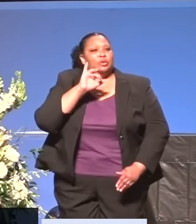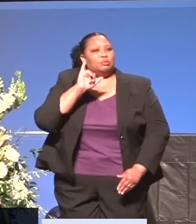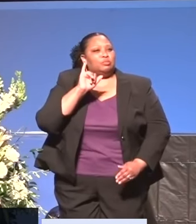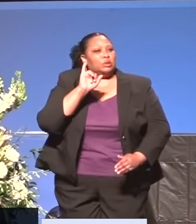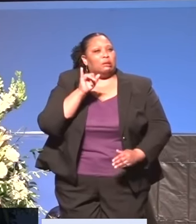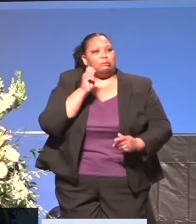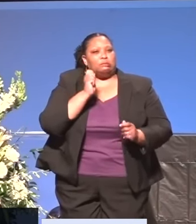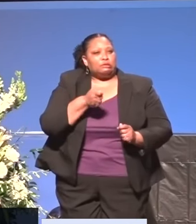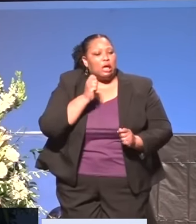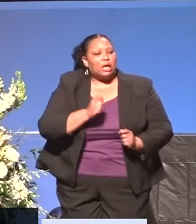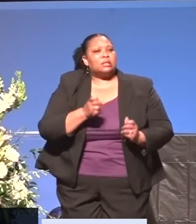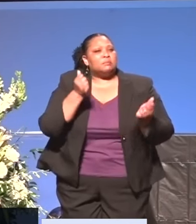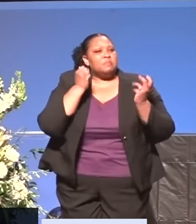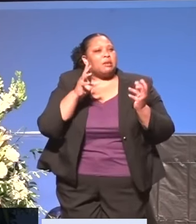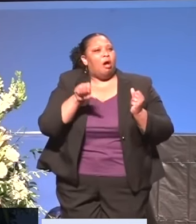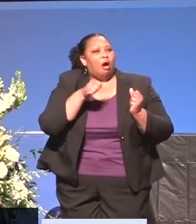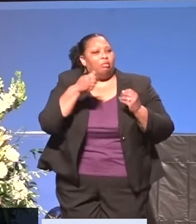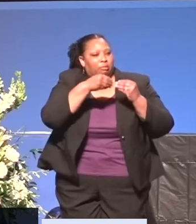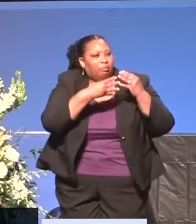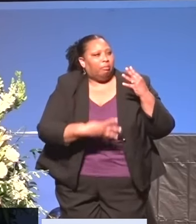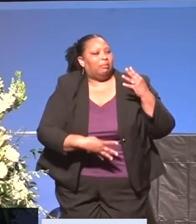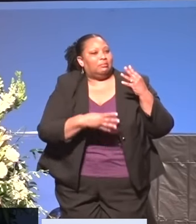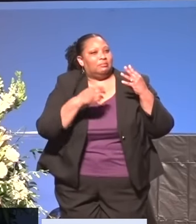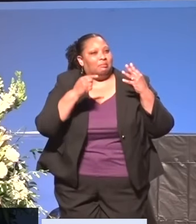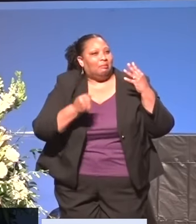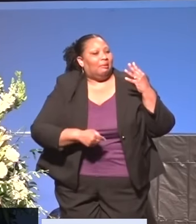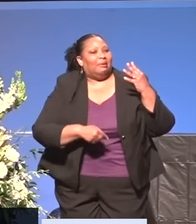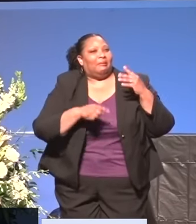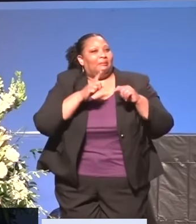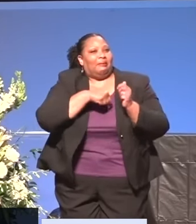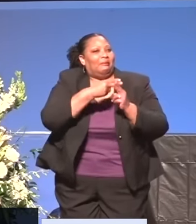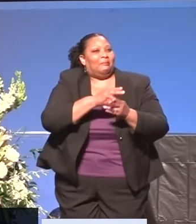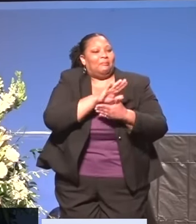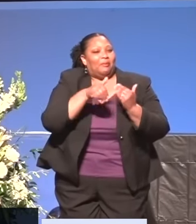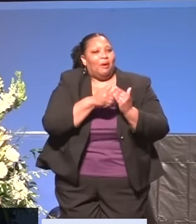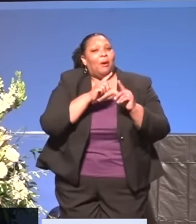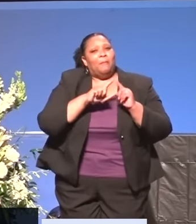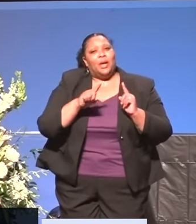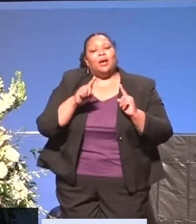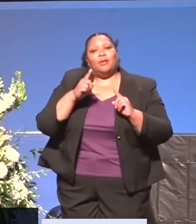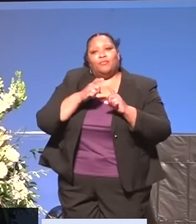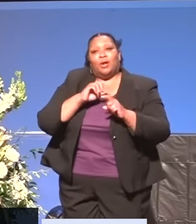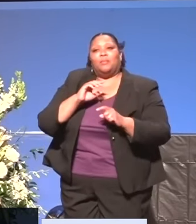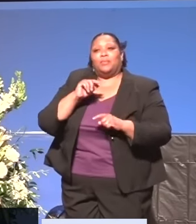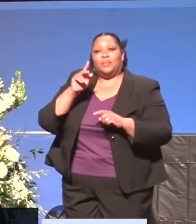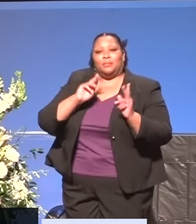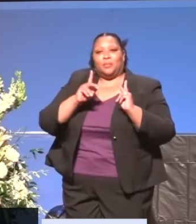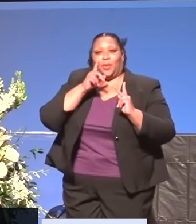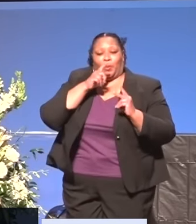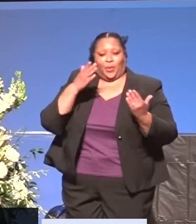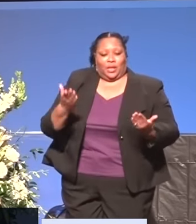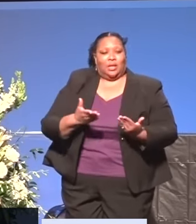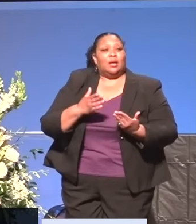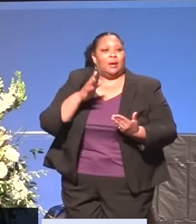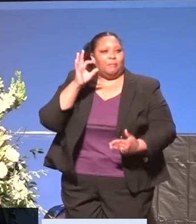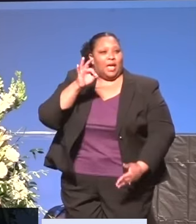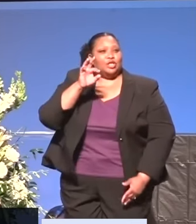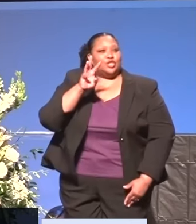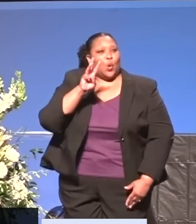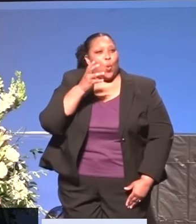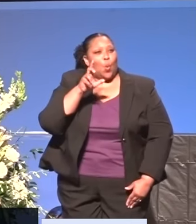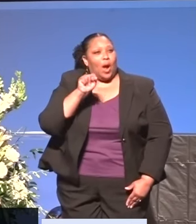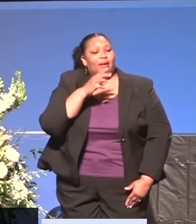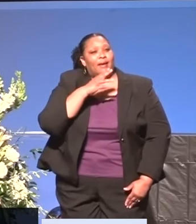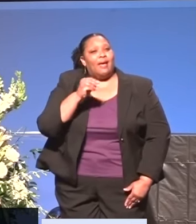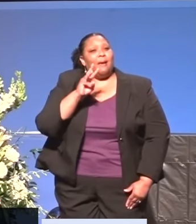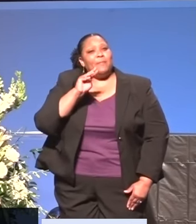countless others. And we do hope on behalf of Pastor Wright and co-pastor Mia Wright and the Fountain of Praise Church, we